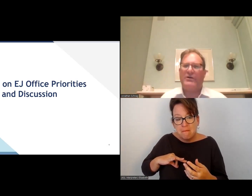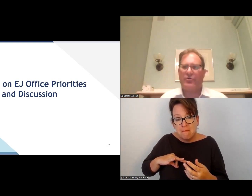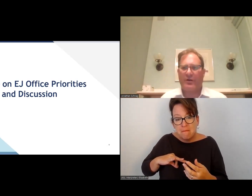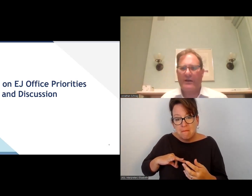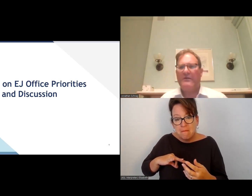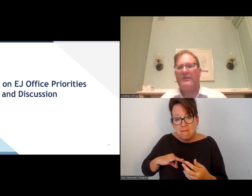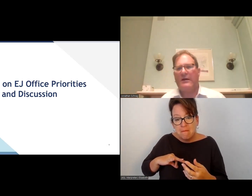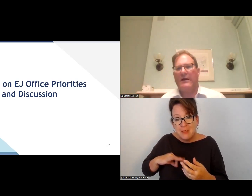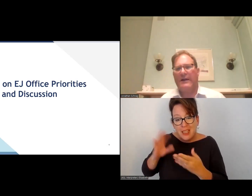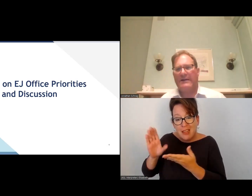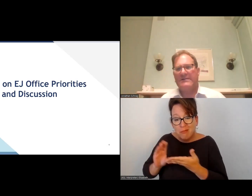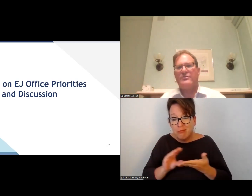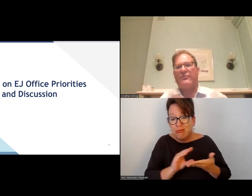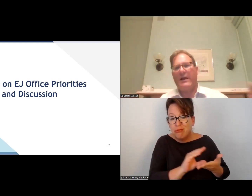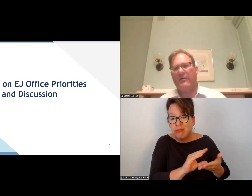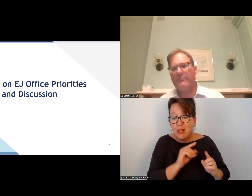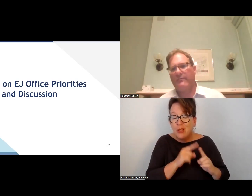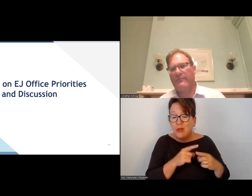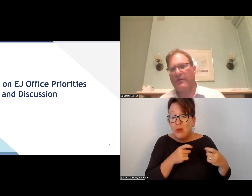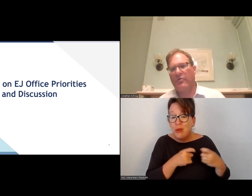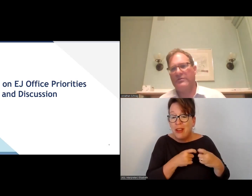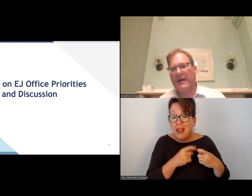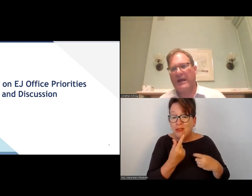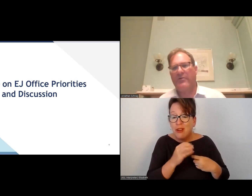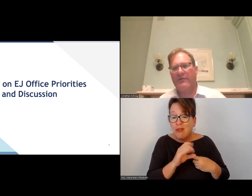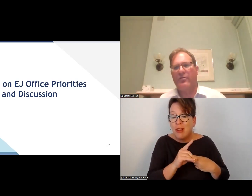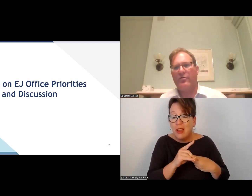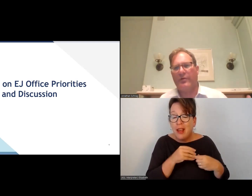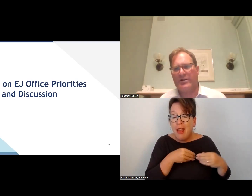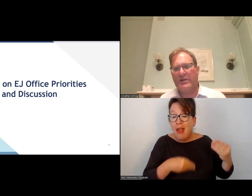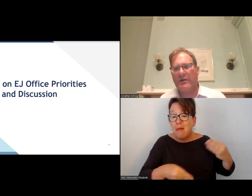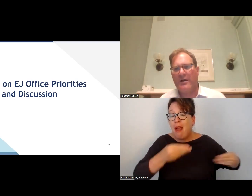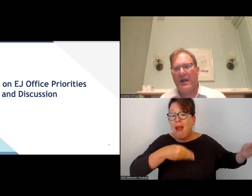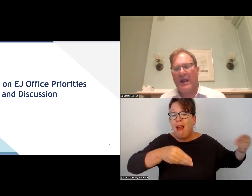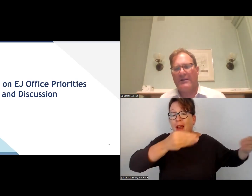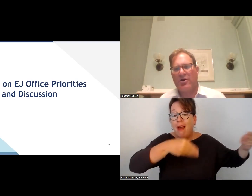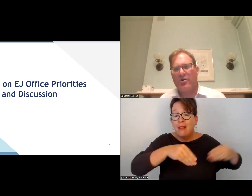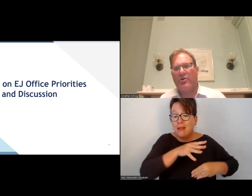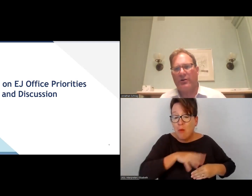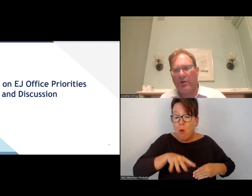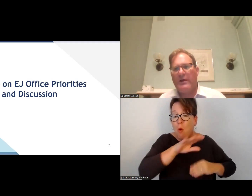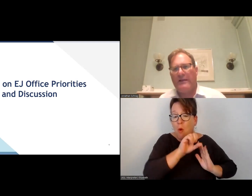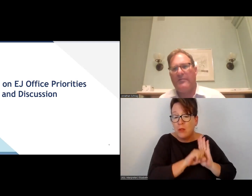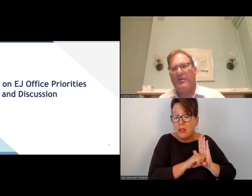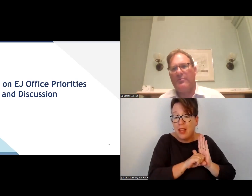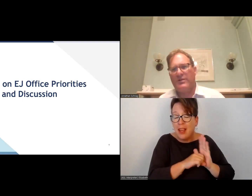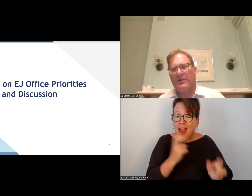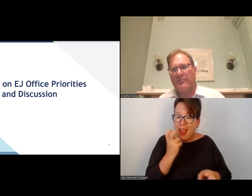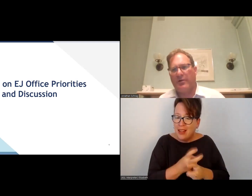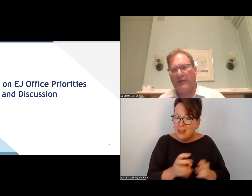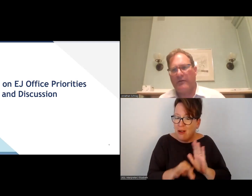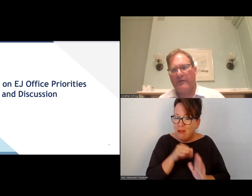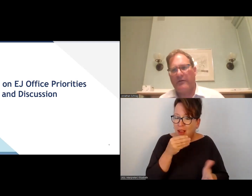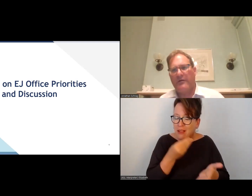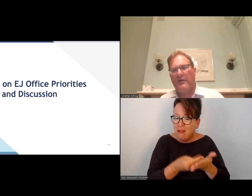the electric grid, and they get sent around the whole state or even the whole region, and it's harder to locate them in a